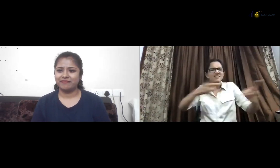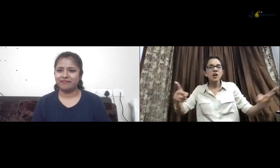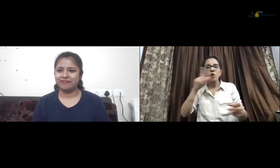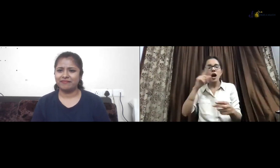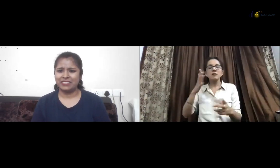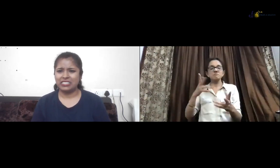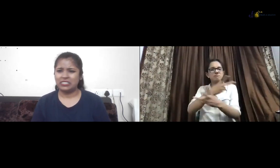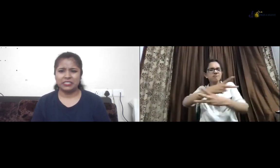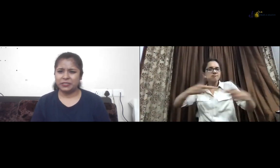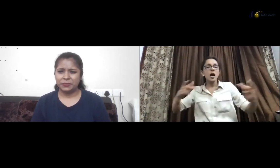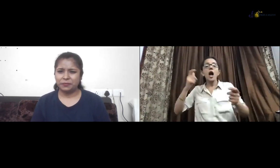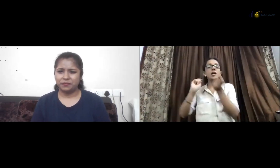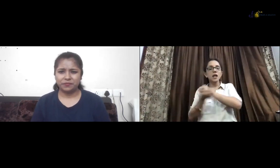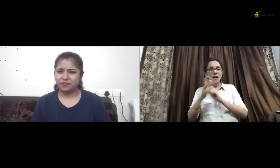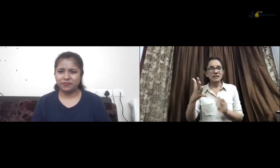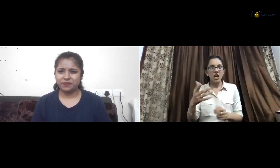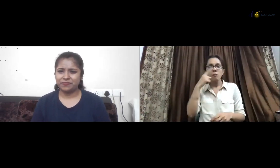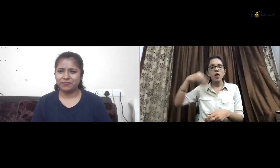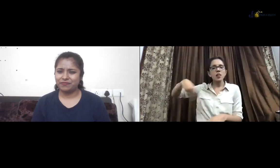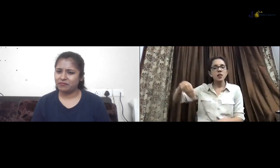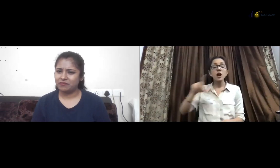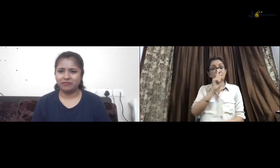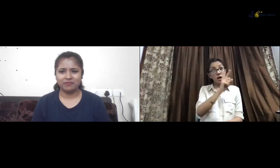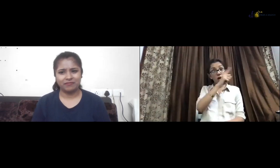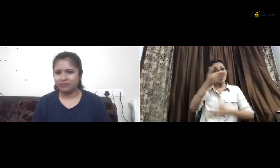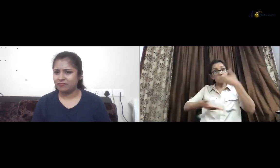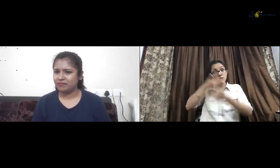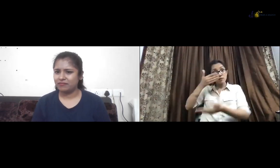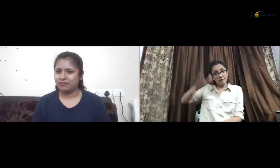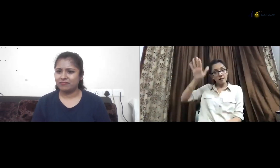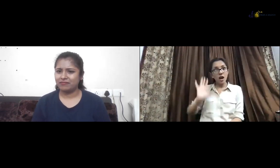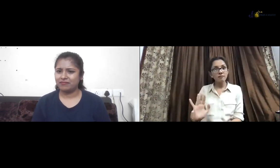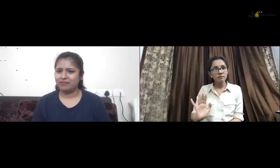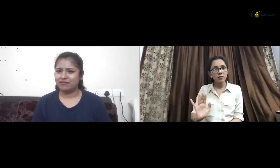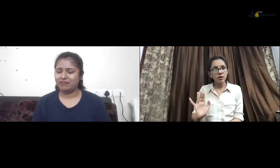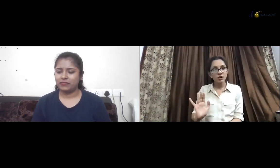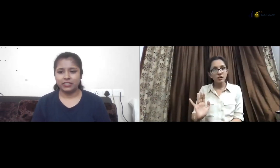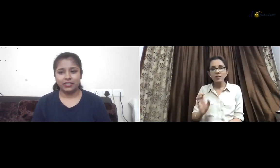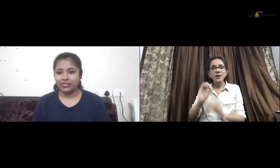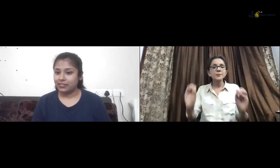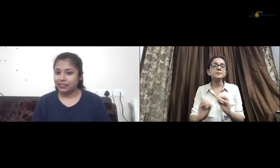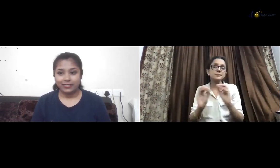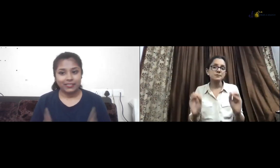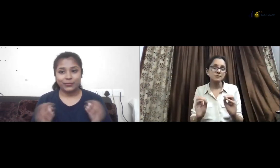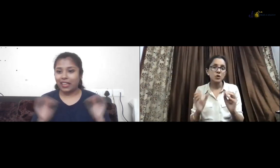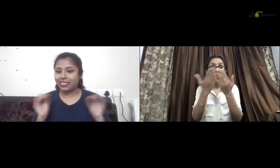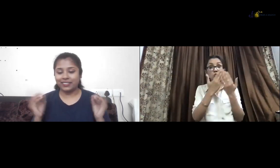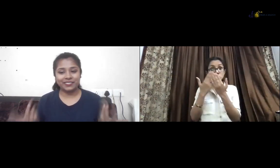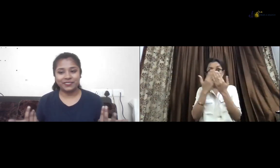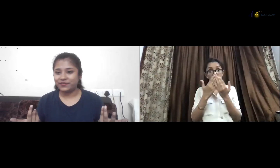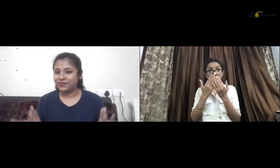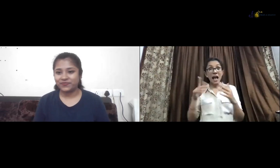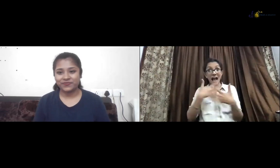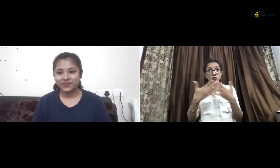Women are habitual of, a lot of things people would say women can't play cricket. Have you taught them in their